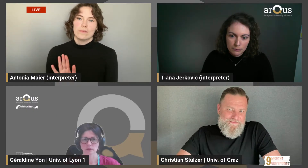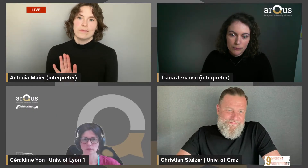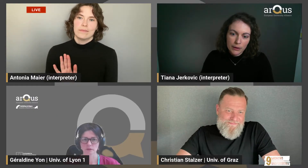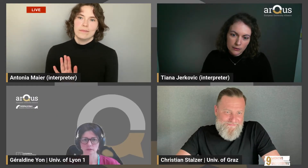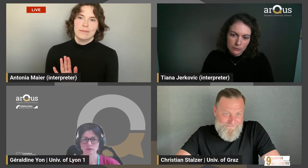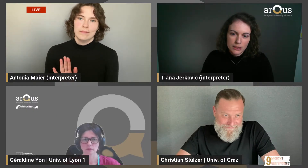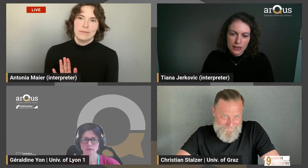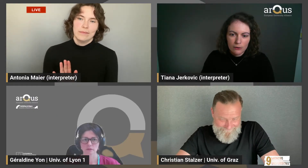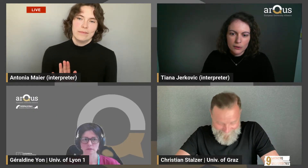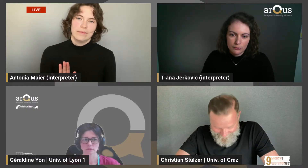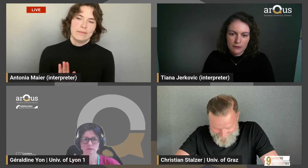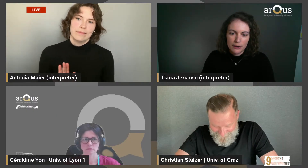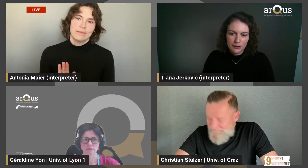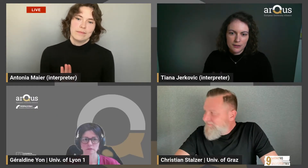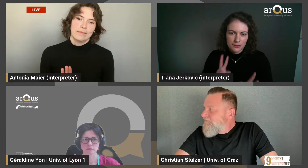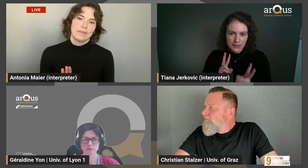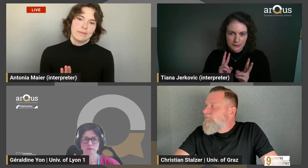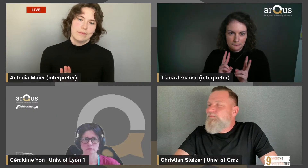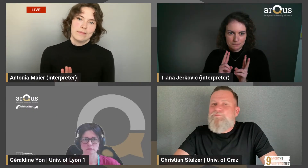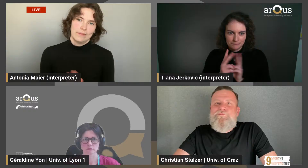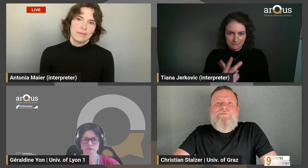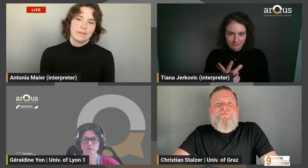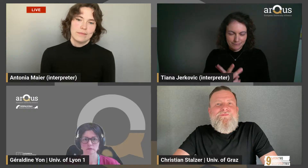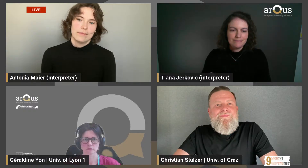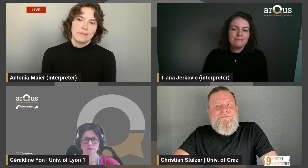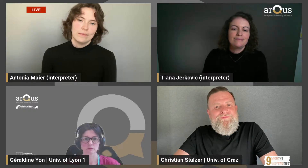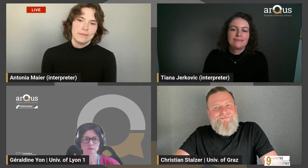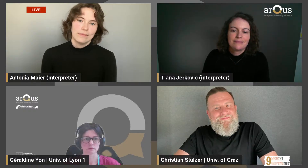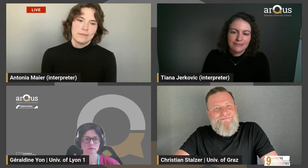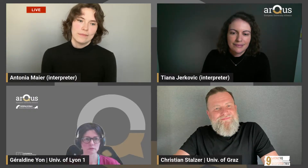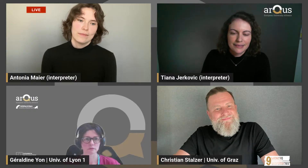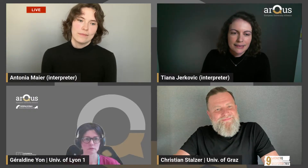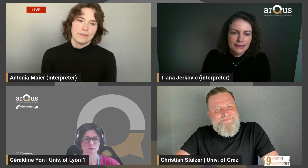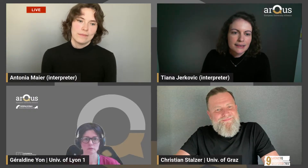about, but which I also find very interesting.